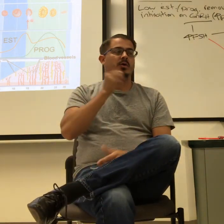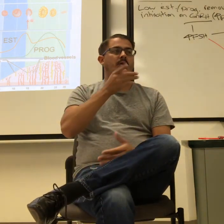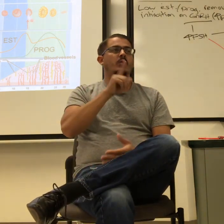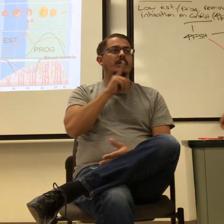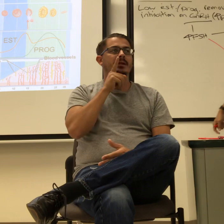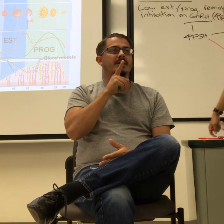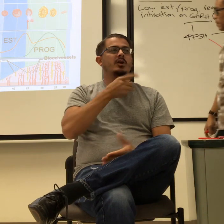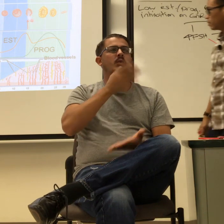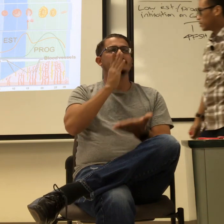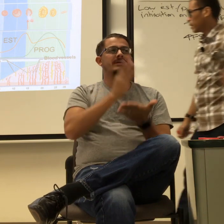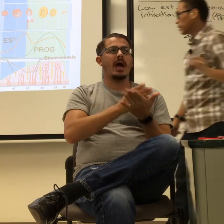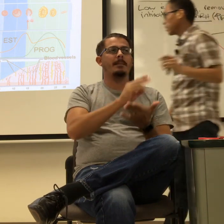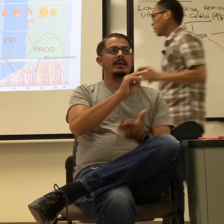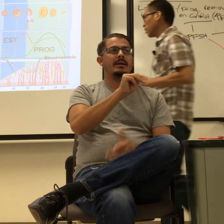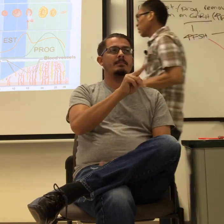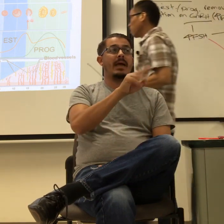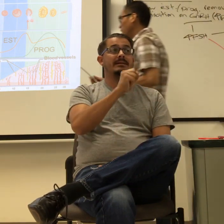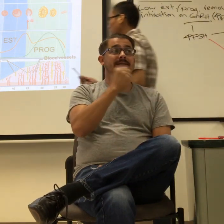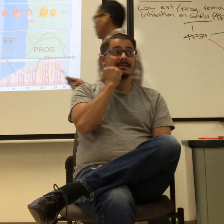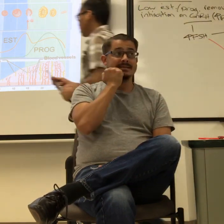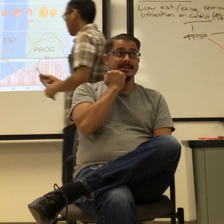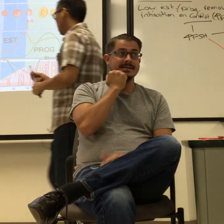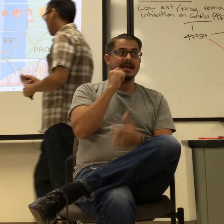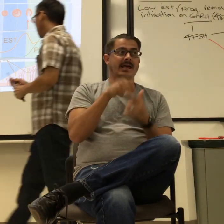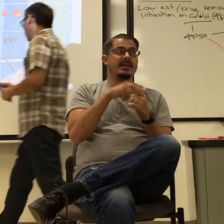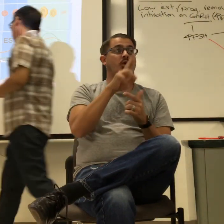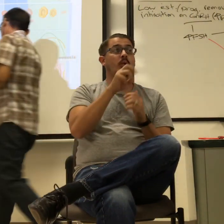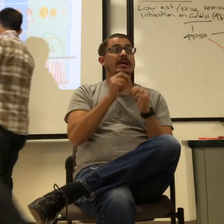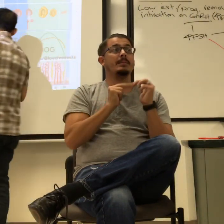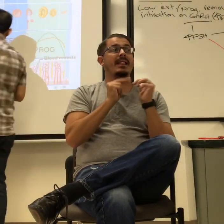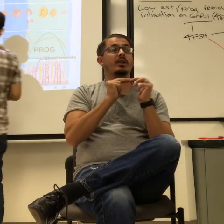menses and rebuilding